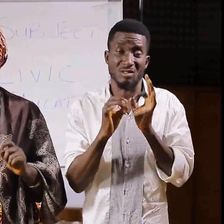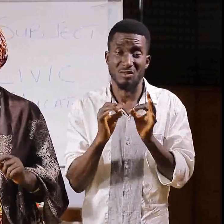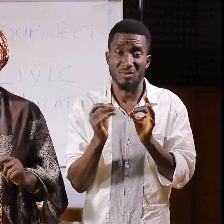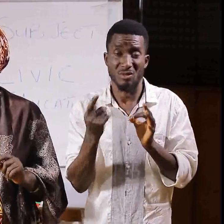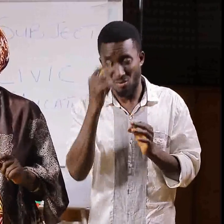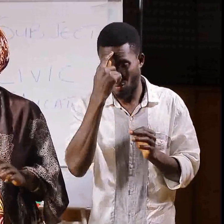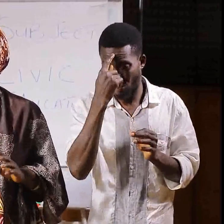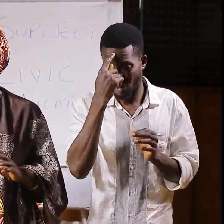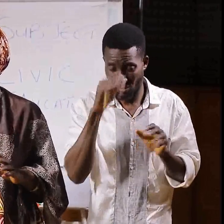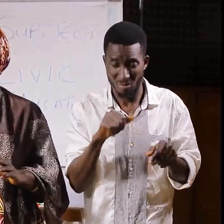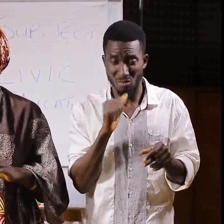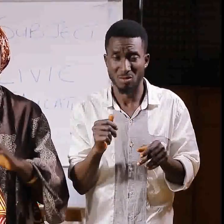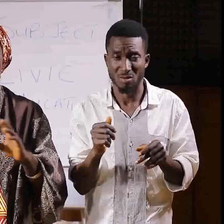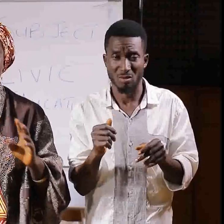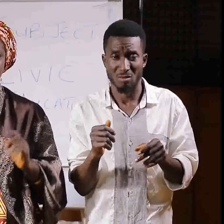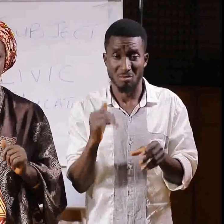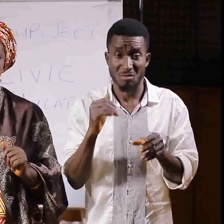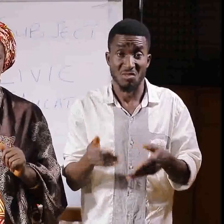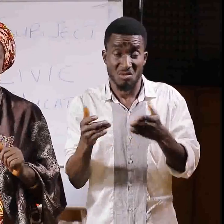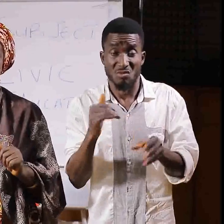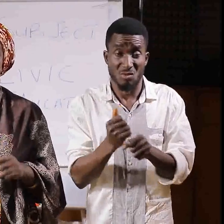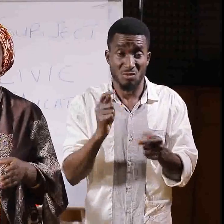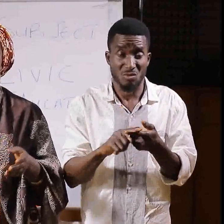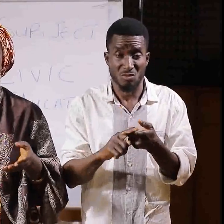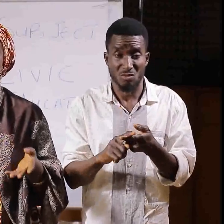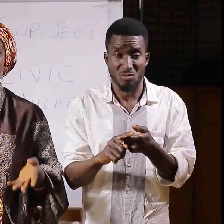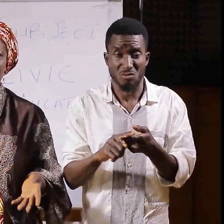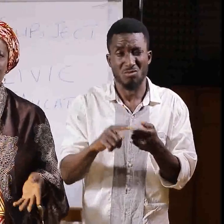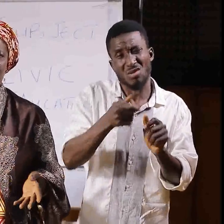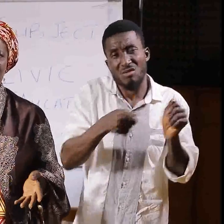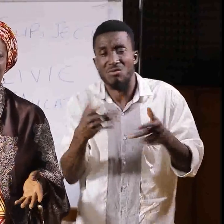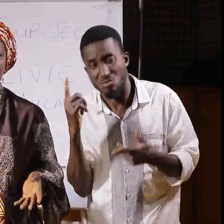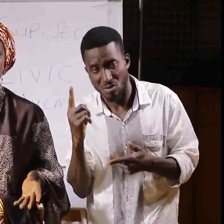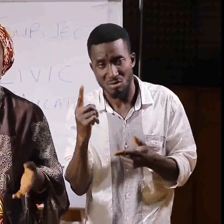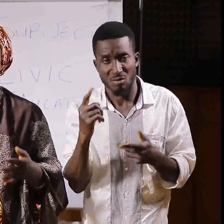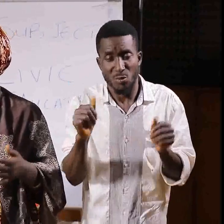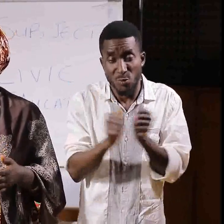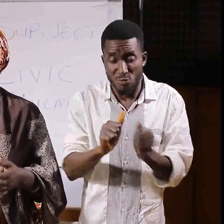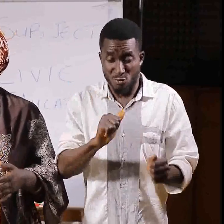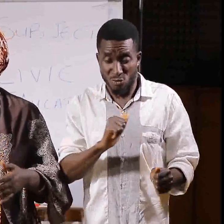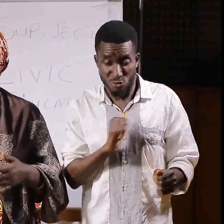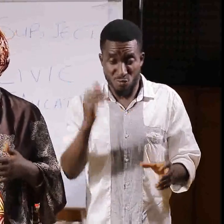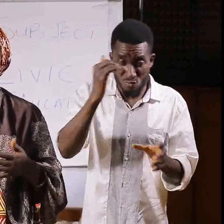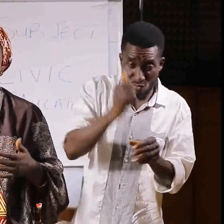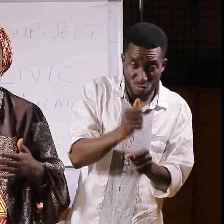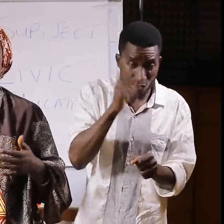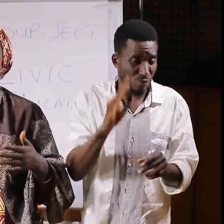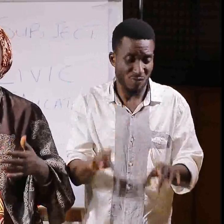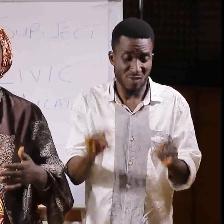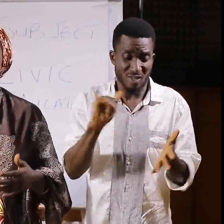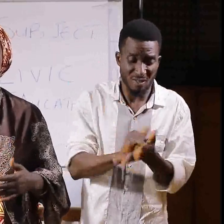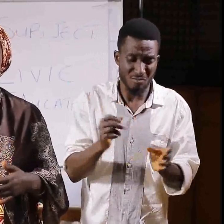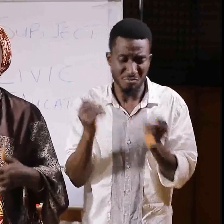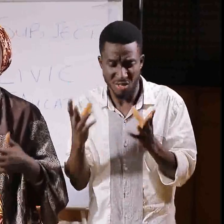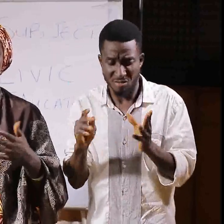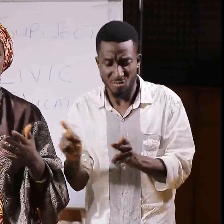the government cannot employ everybody, and with self-employment, you will find out that many people